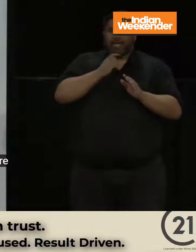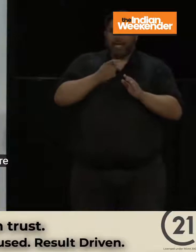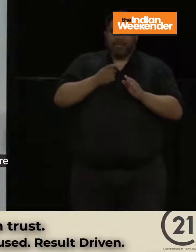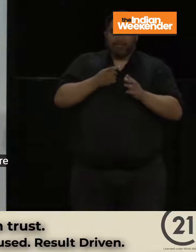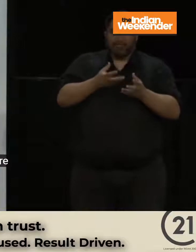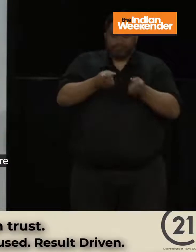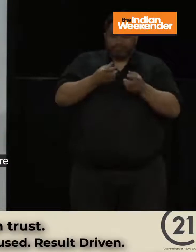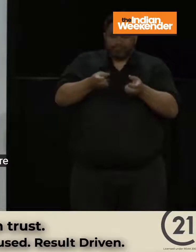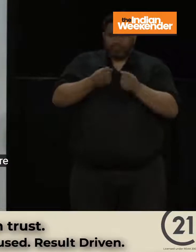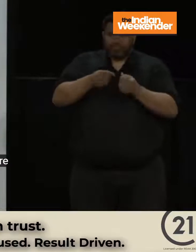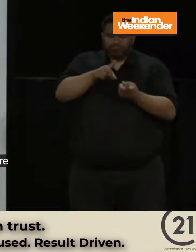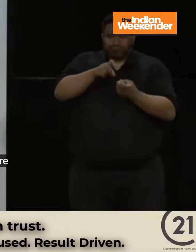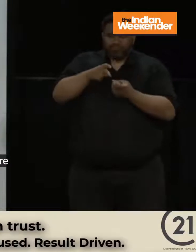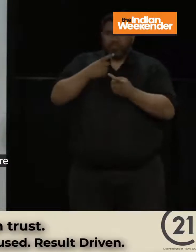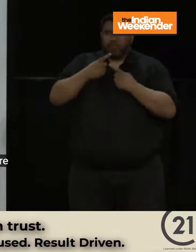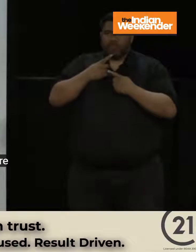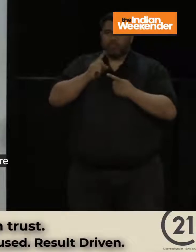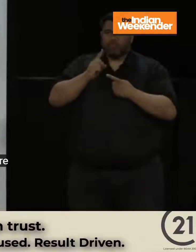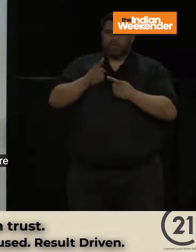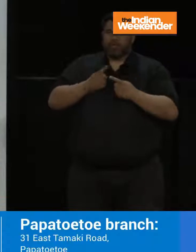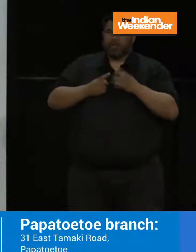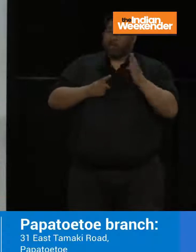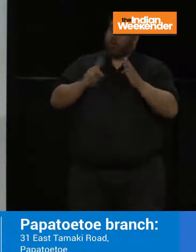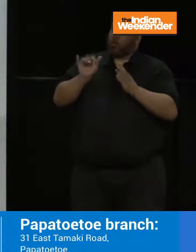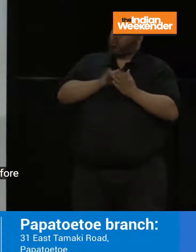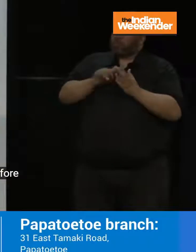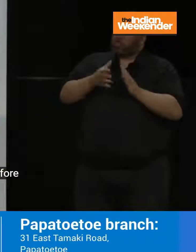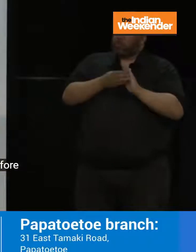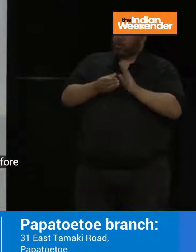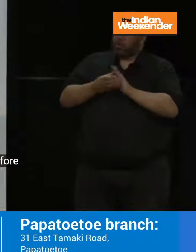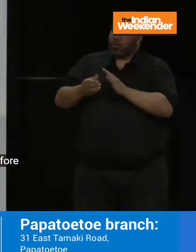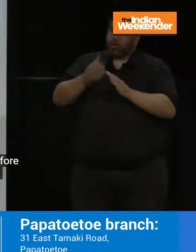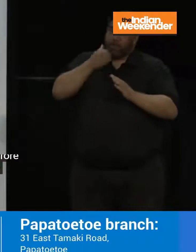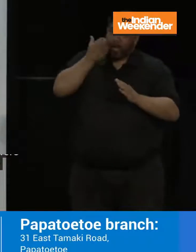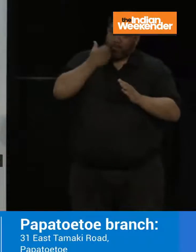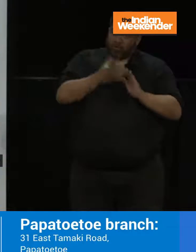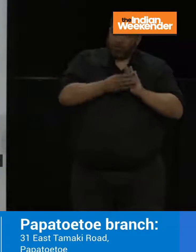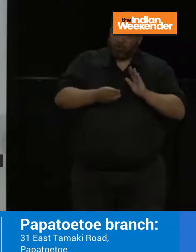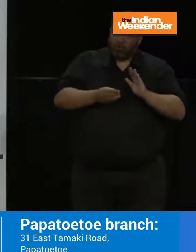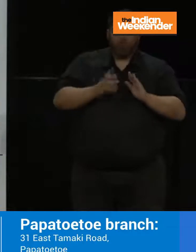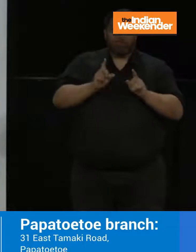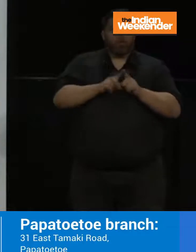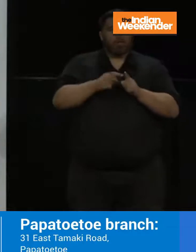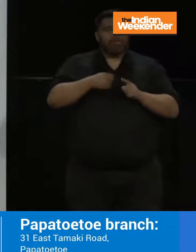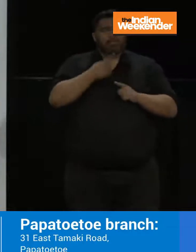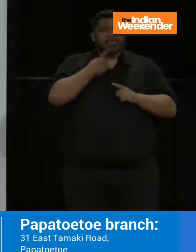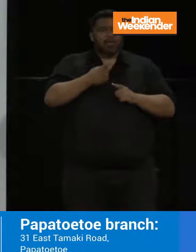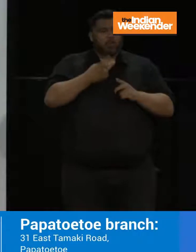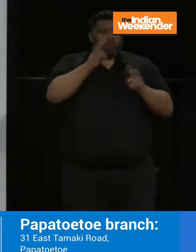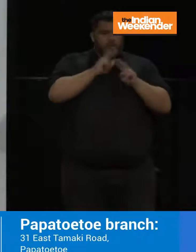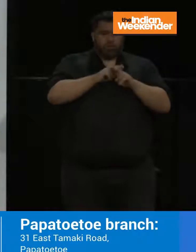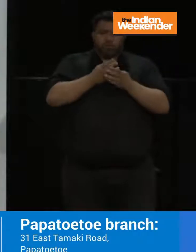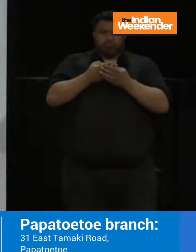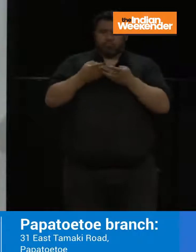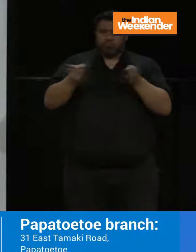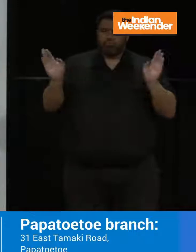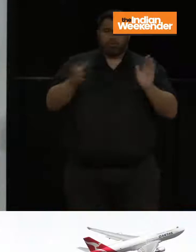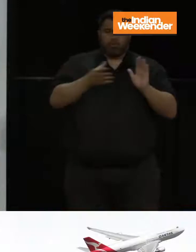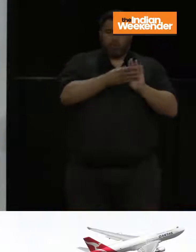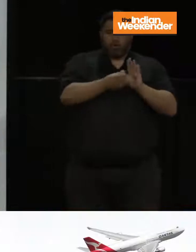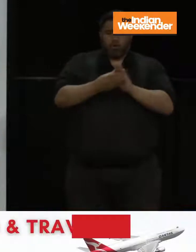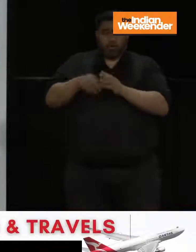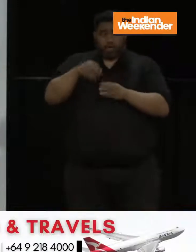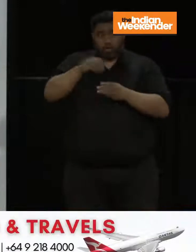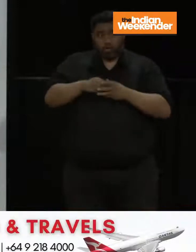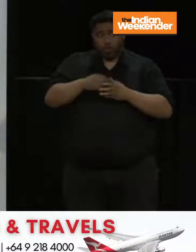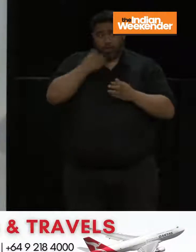and we do look at all of them. One of the models that you've looked at are those Māori models. Like I said, we've looked at a range of different models, including the Māori